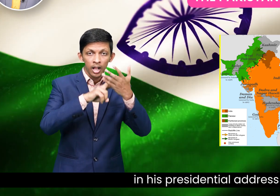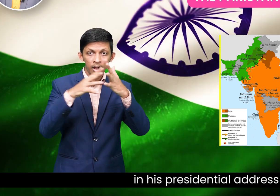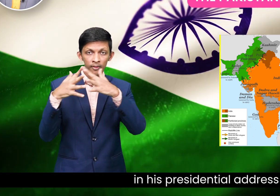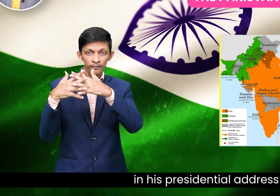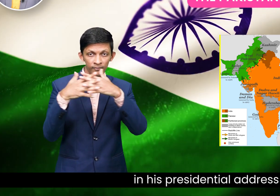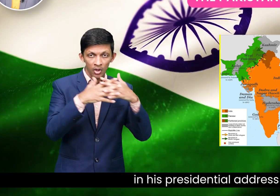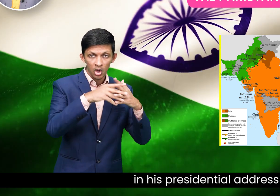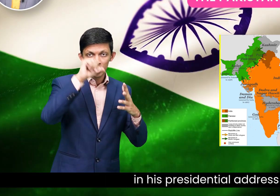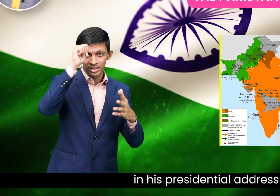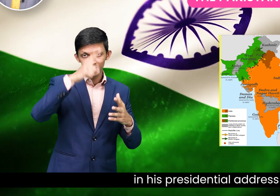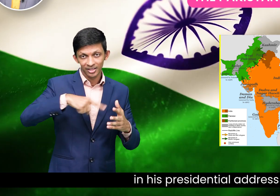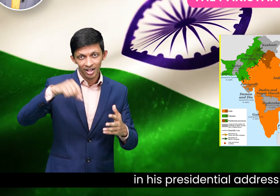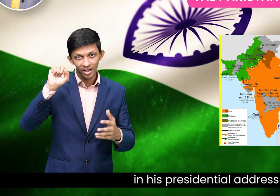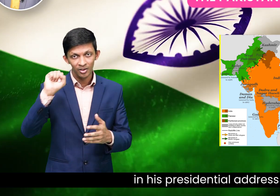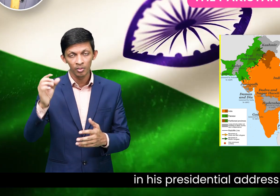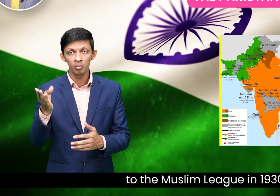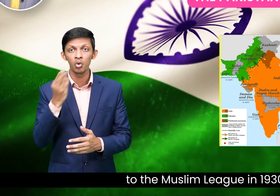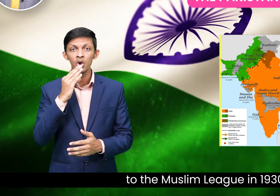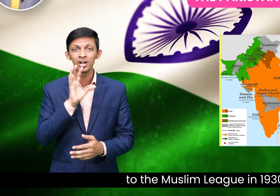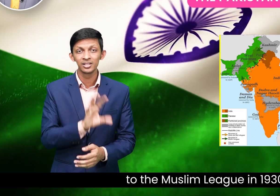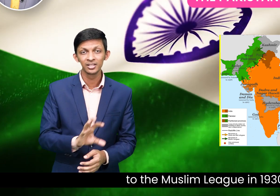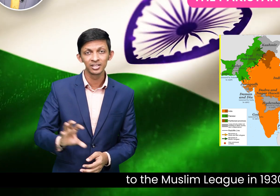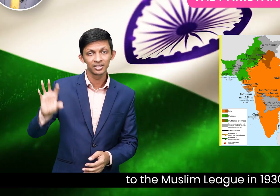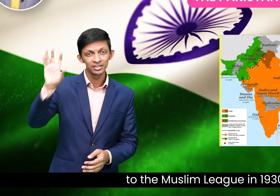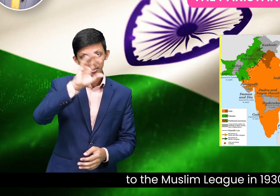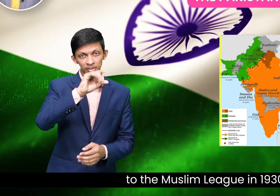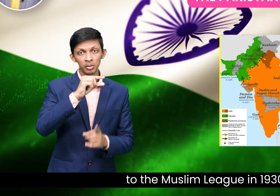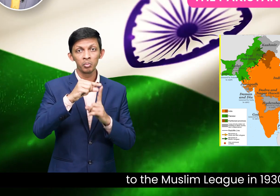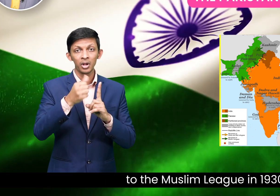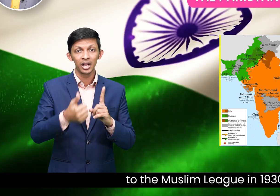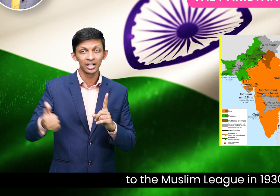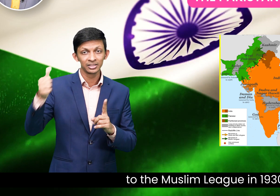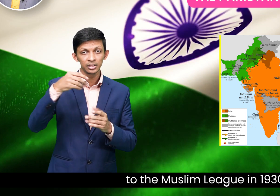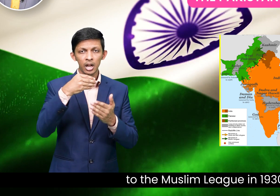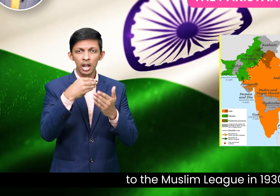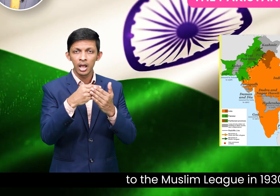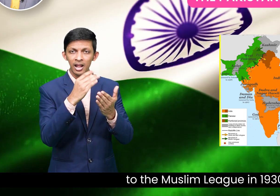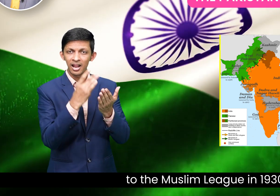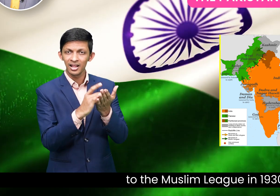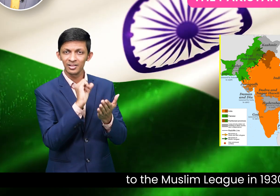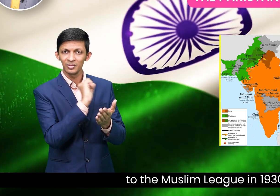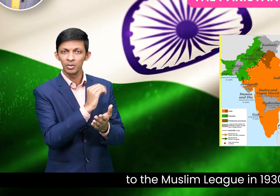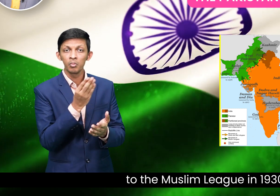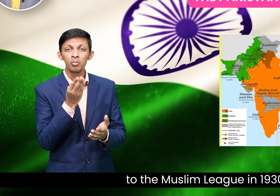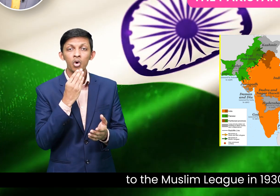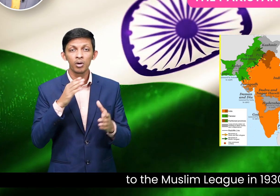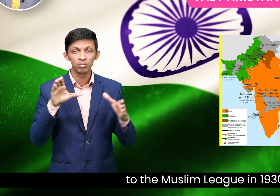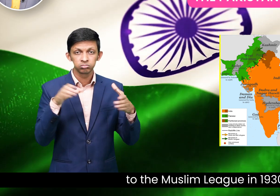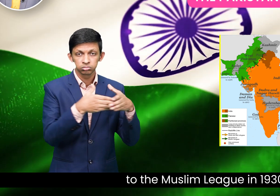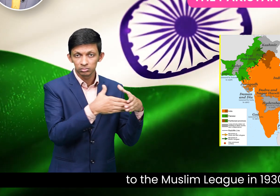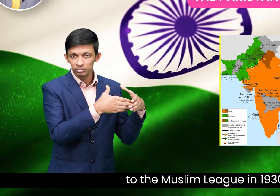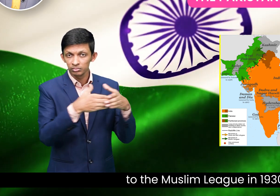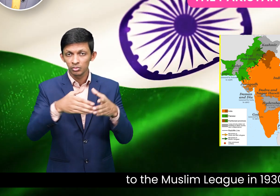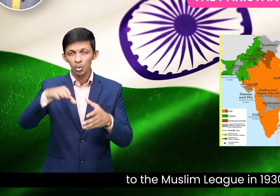state in his presidential address to the Muslim League in 1930.